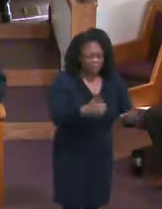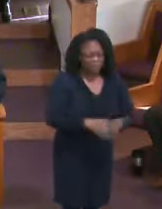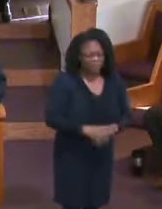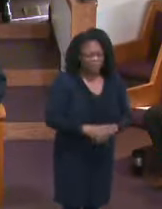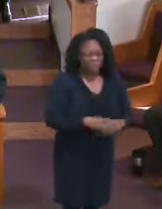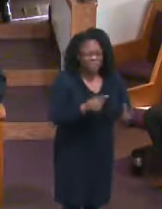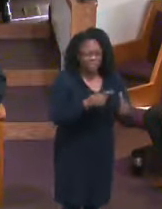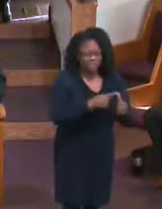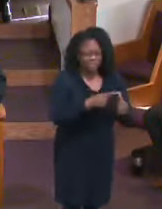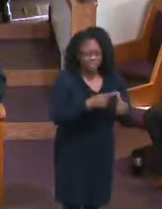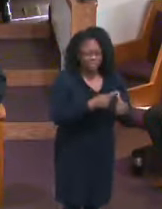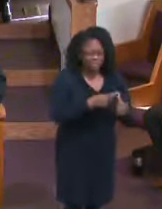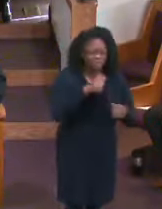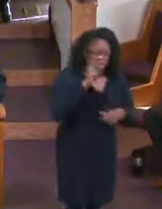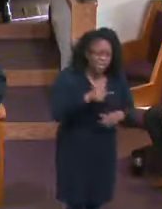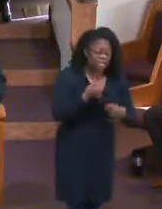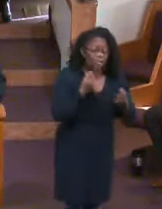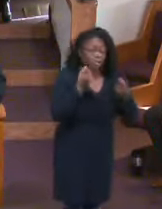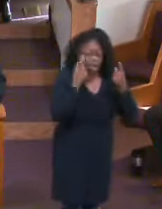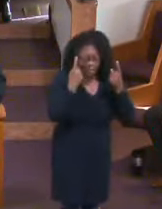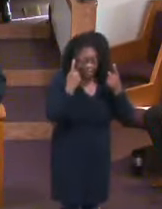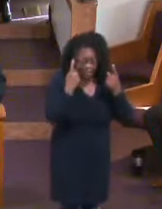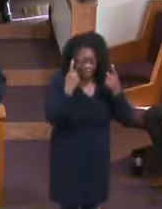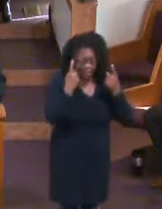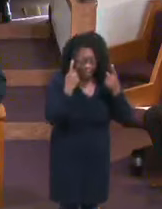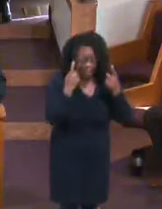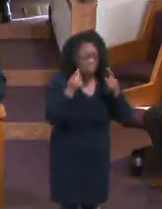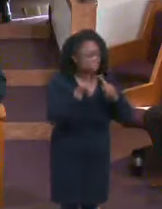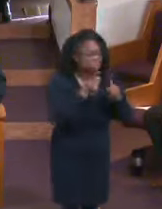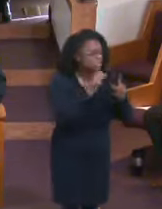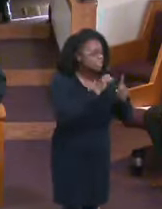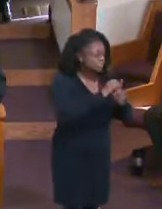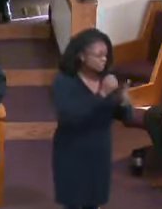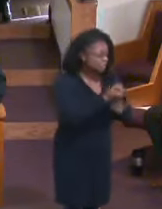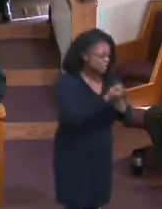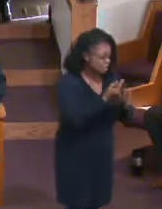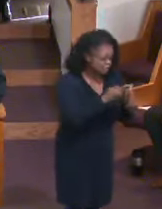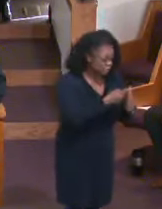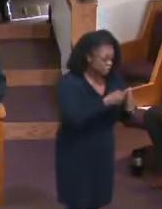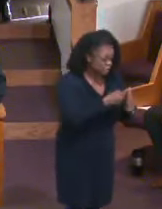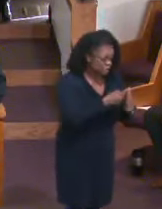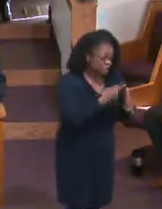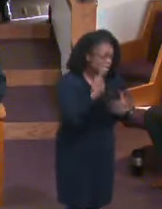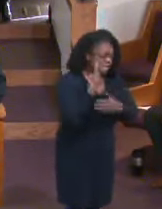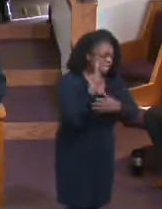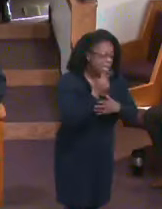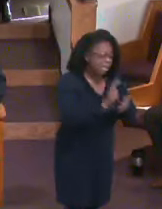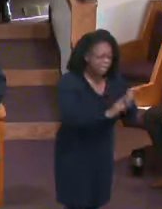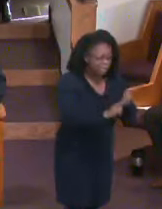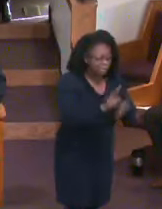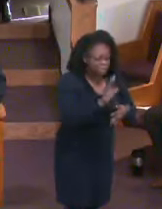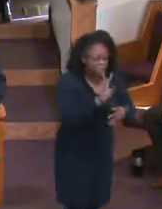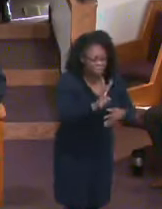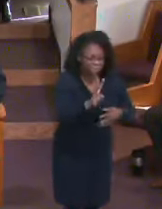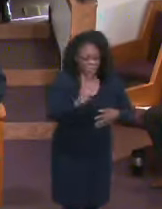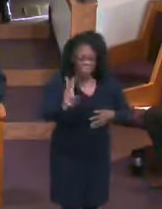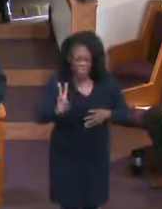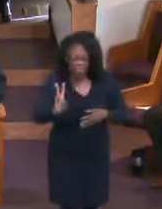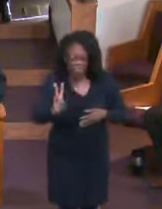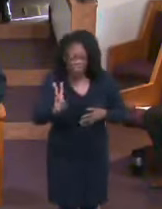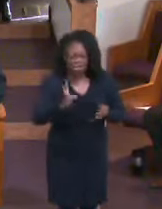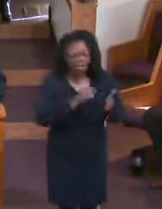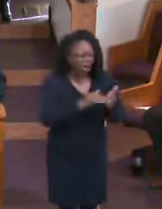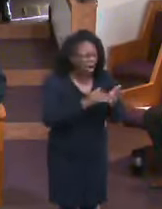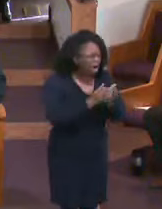First of all, you got to wake up to your situation. Look at verse 6 and 7. Far too